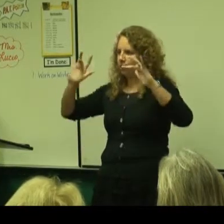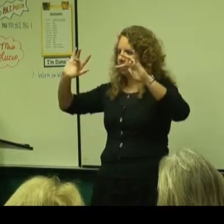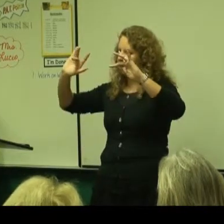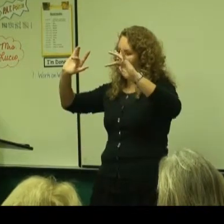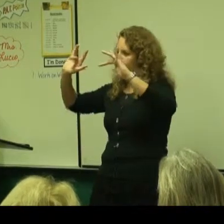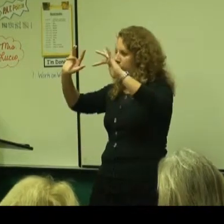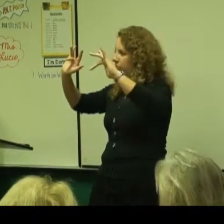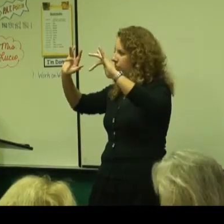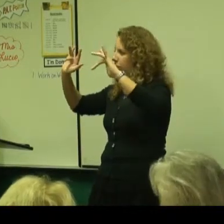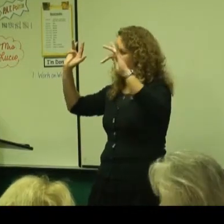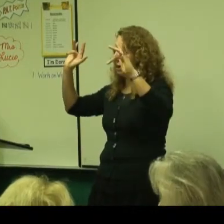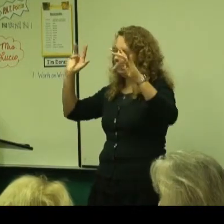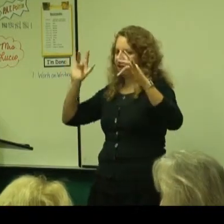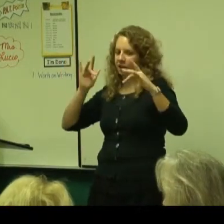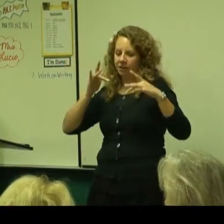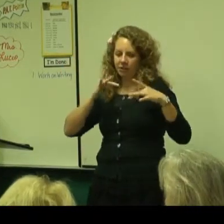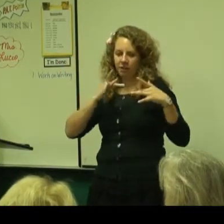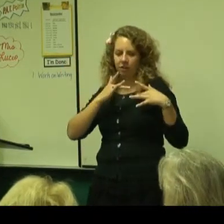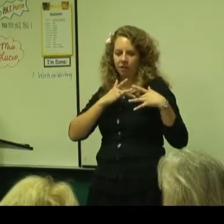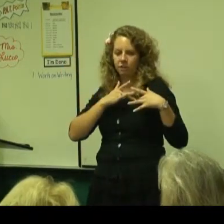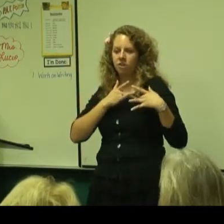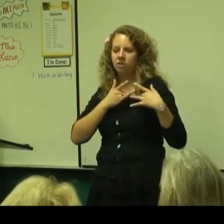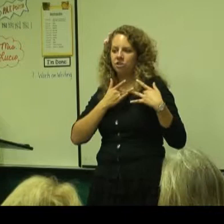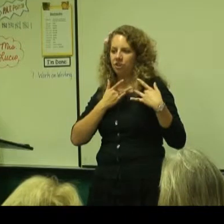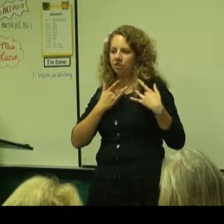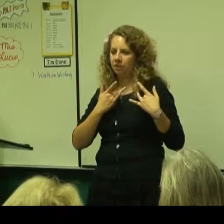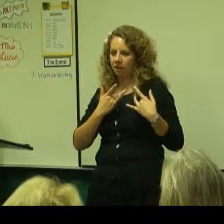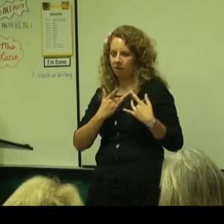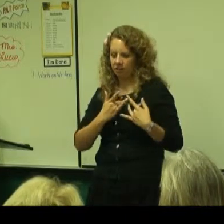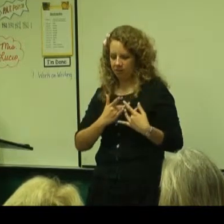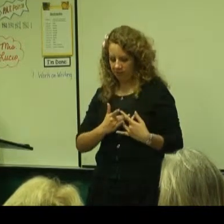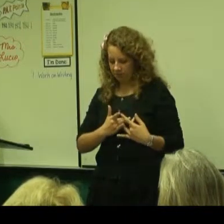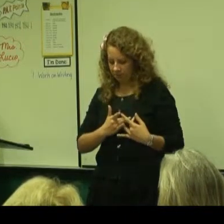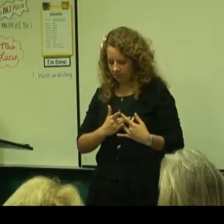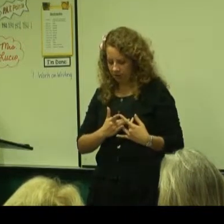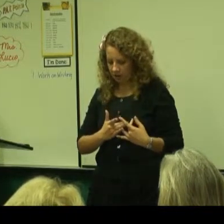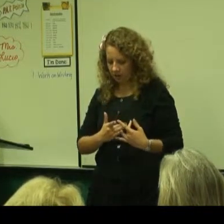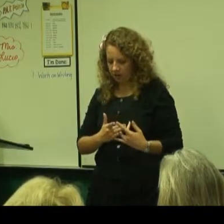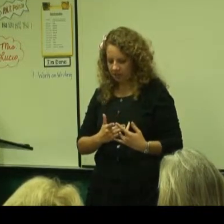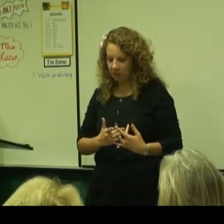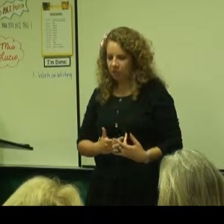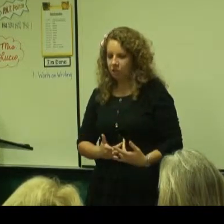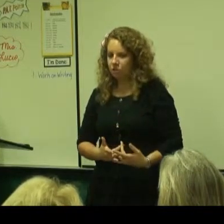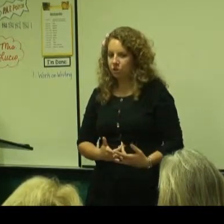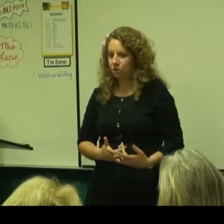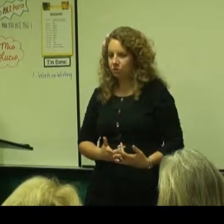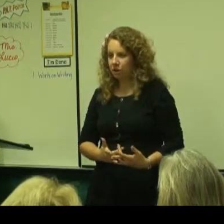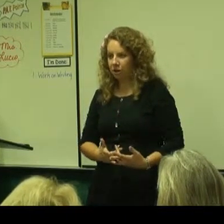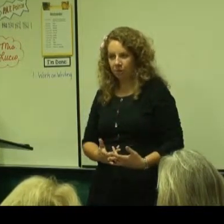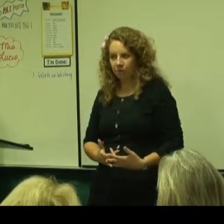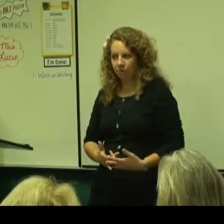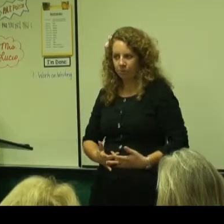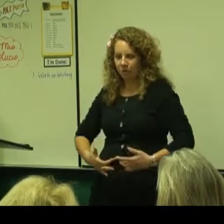your like middle finger, your 8 finger, you're going to draw on your chest a heart. Heart. Don't know what